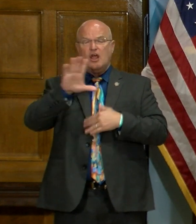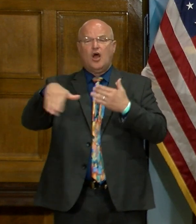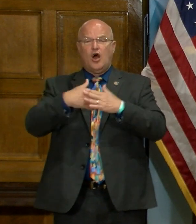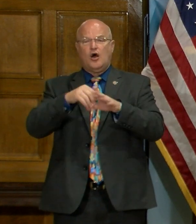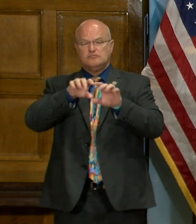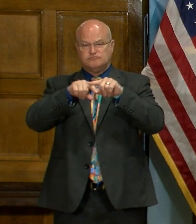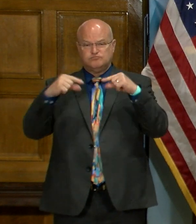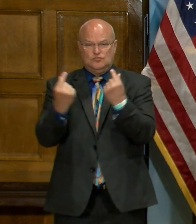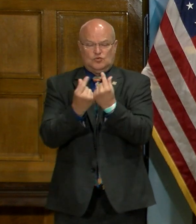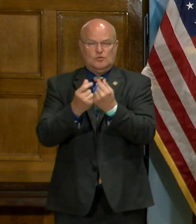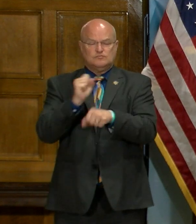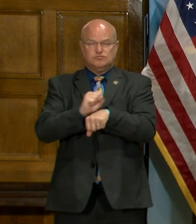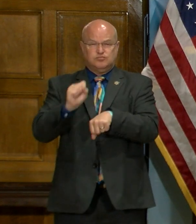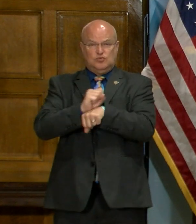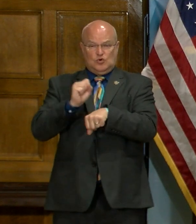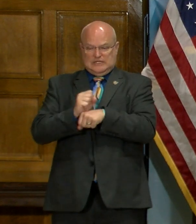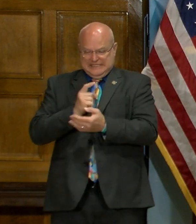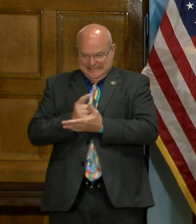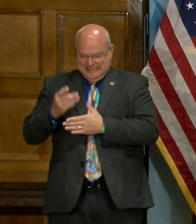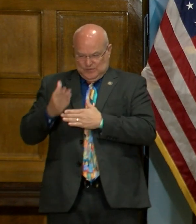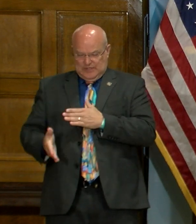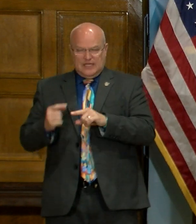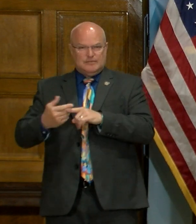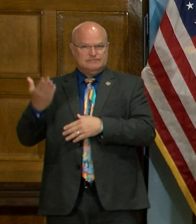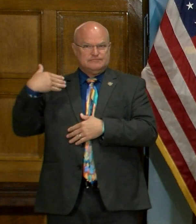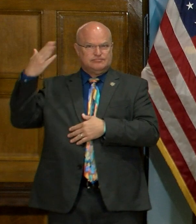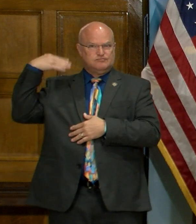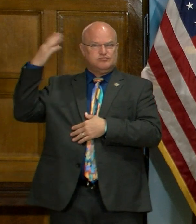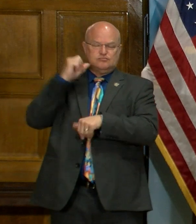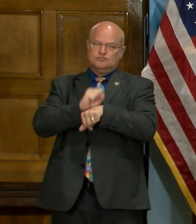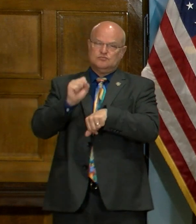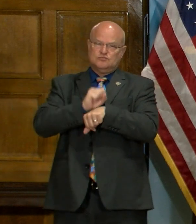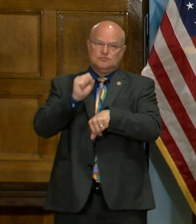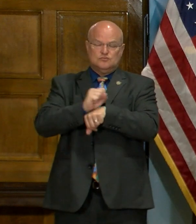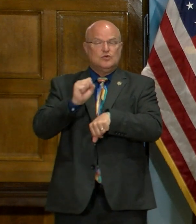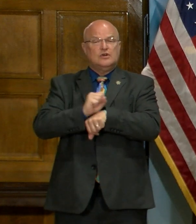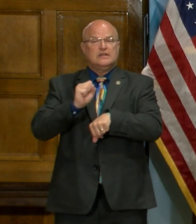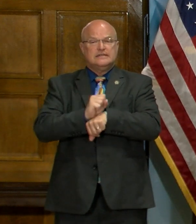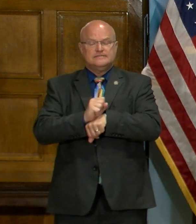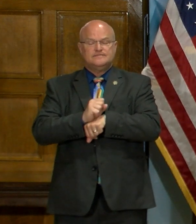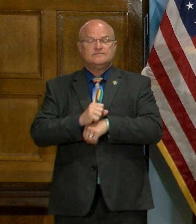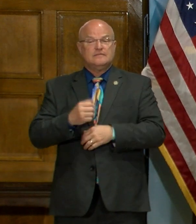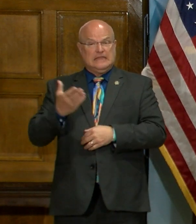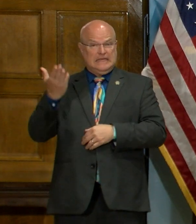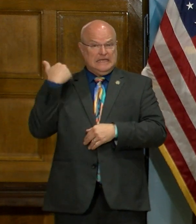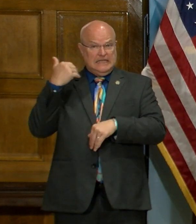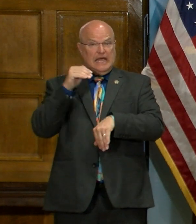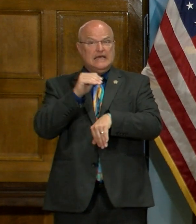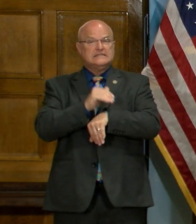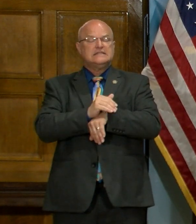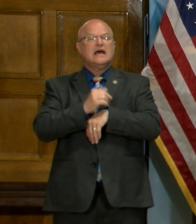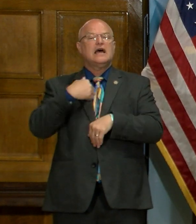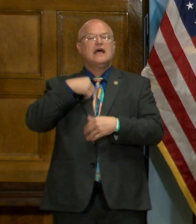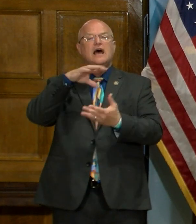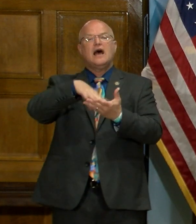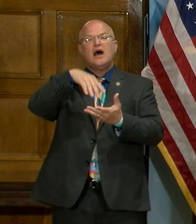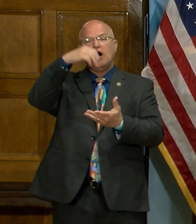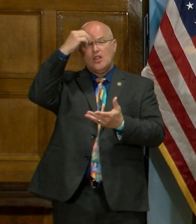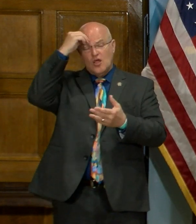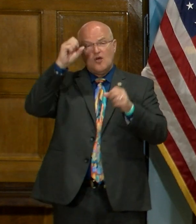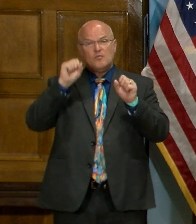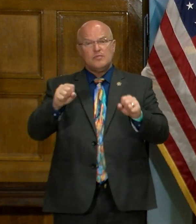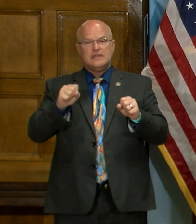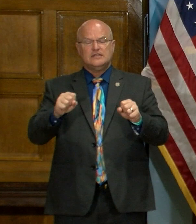the team that is working not just this weekend, but on previous weekends as well. Last night, I learned of a